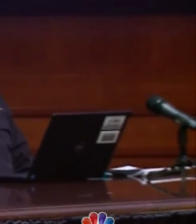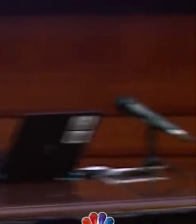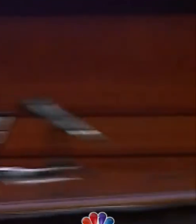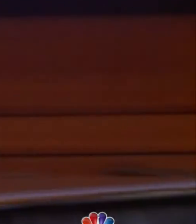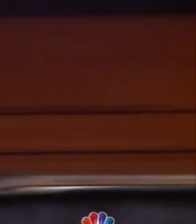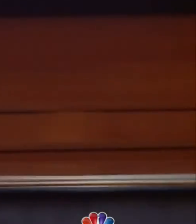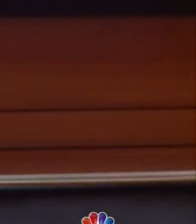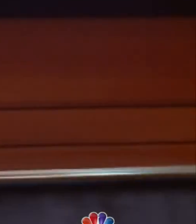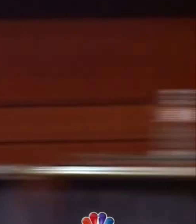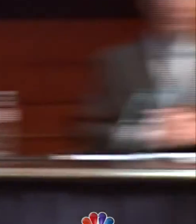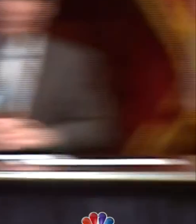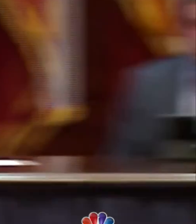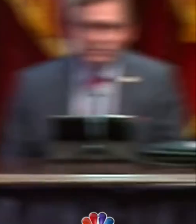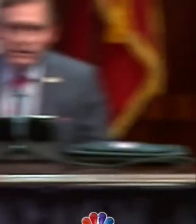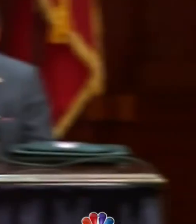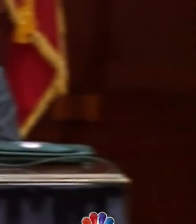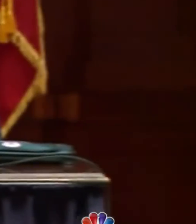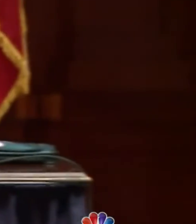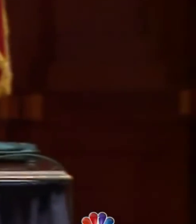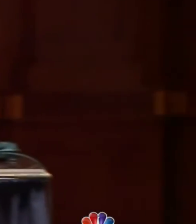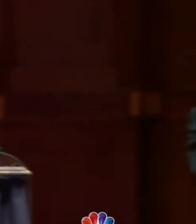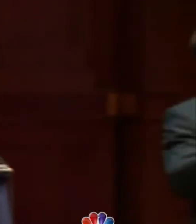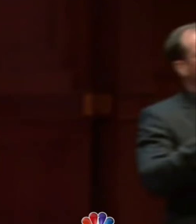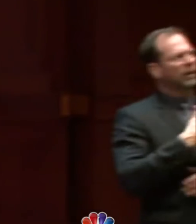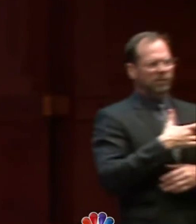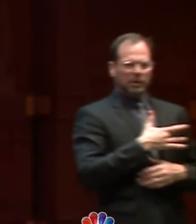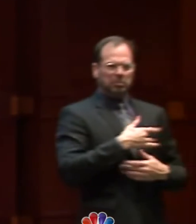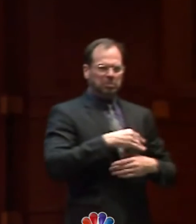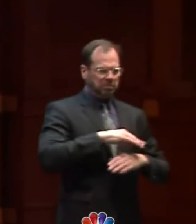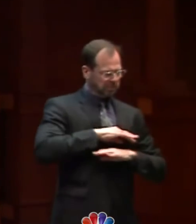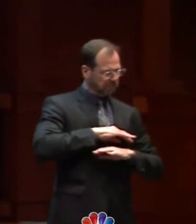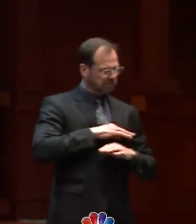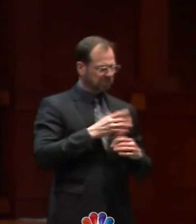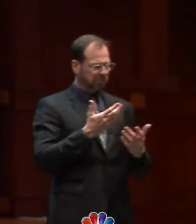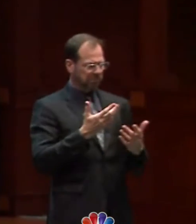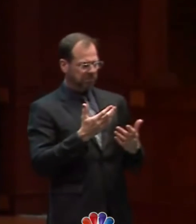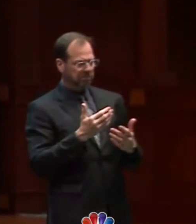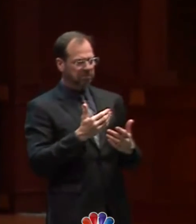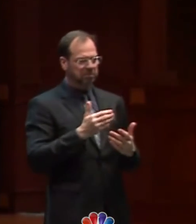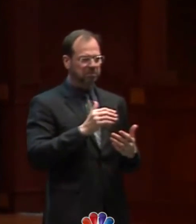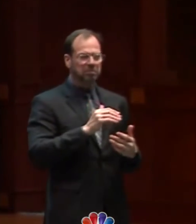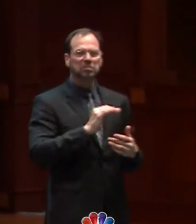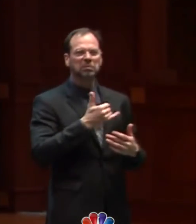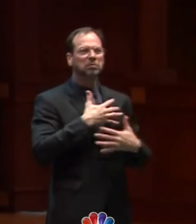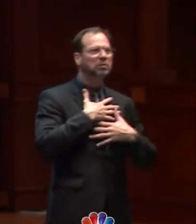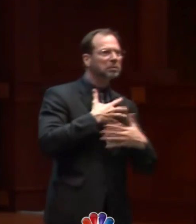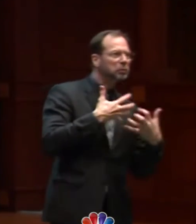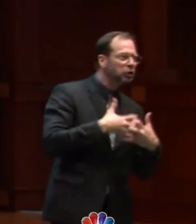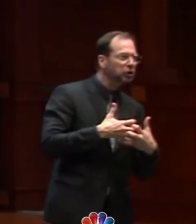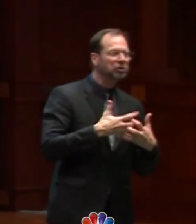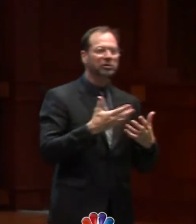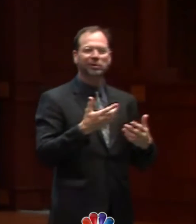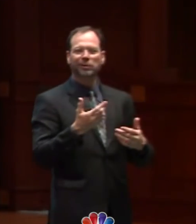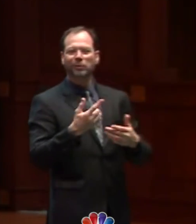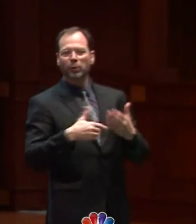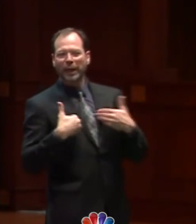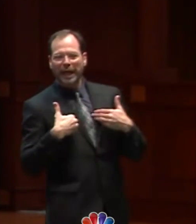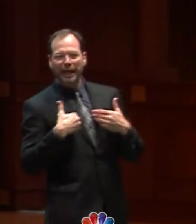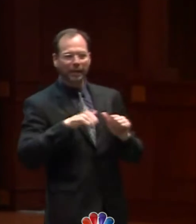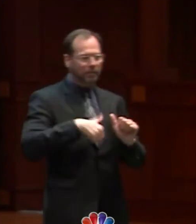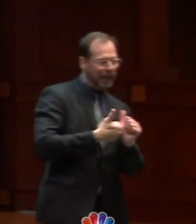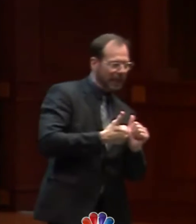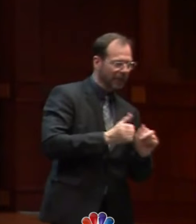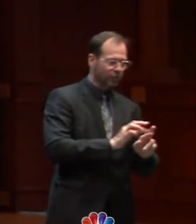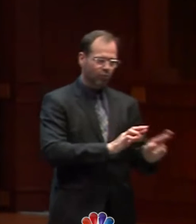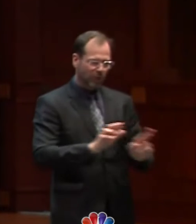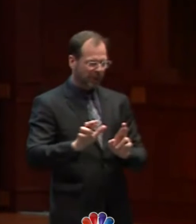Right. I would just say I think I feel very comfortable about where we are in terms of the whole ventilation devices that we have in our